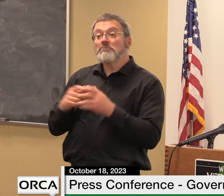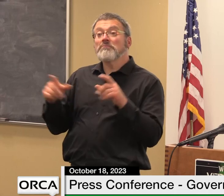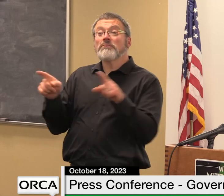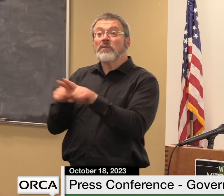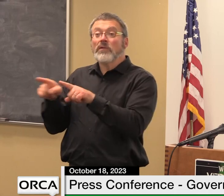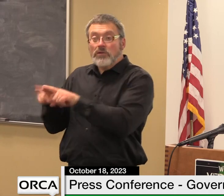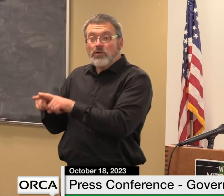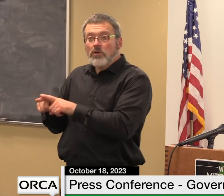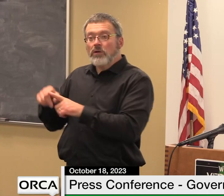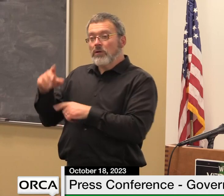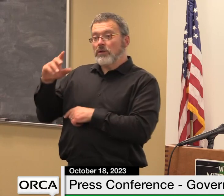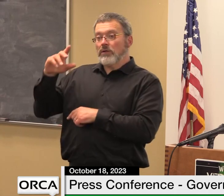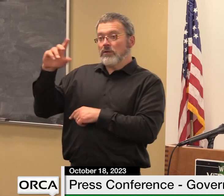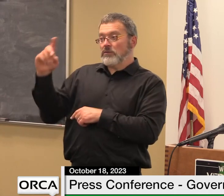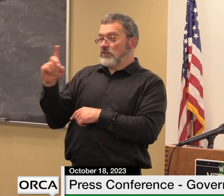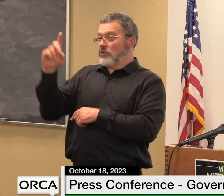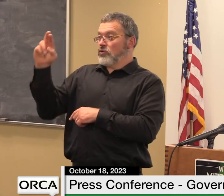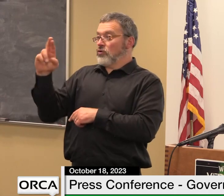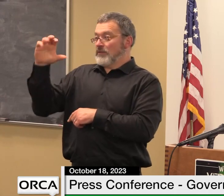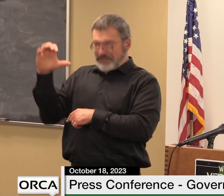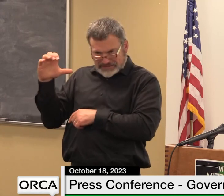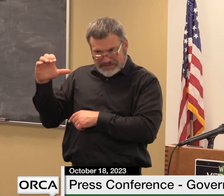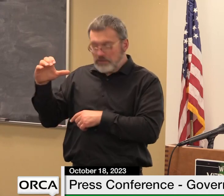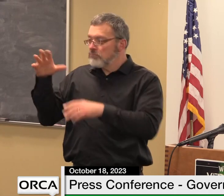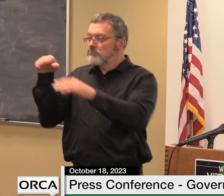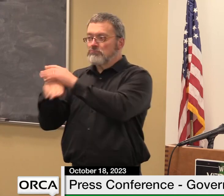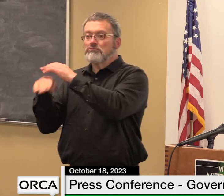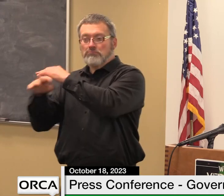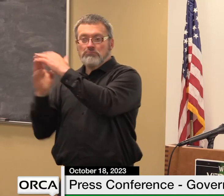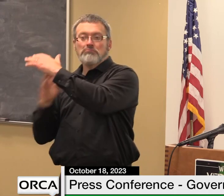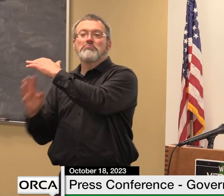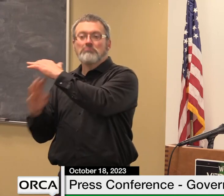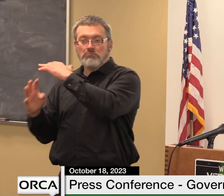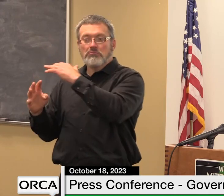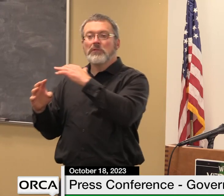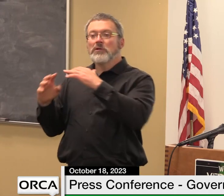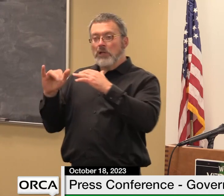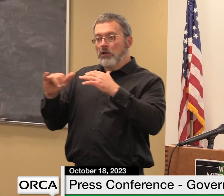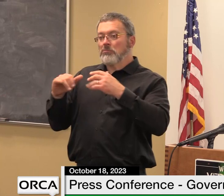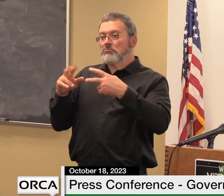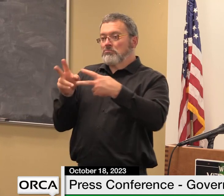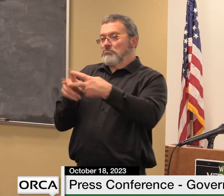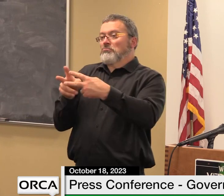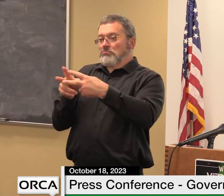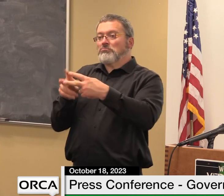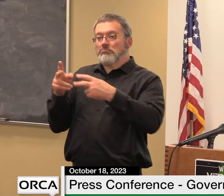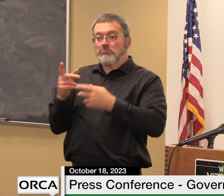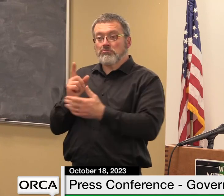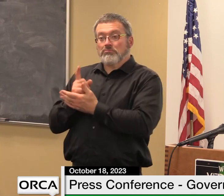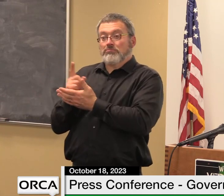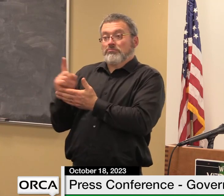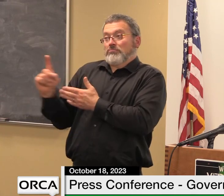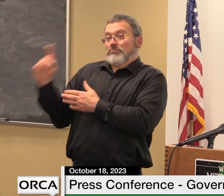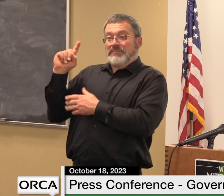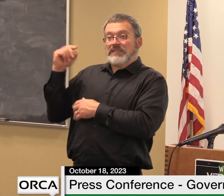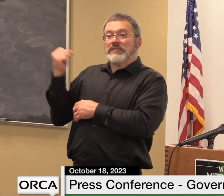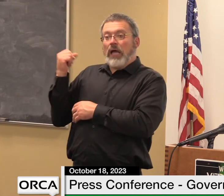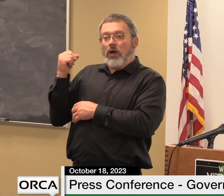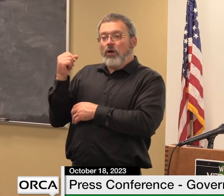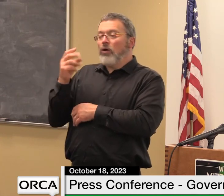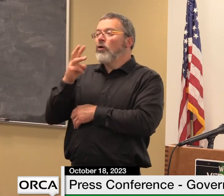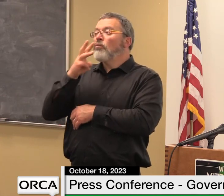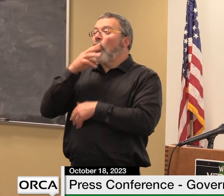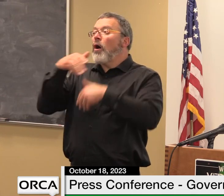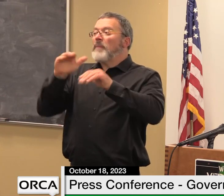centers. And we still have two open. Last Saturday, we closed the Waterbury Center permanently. And